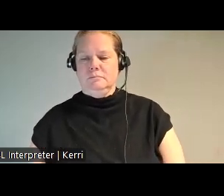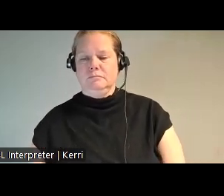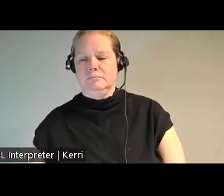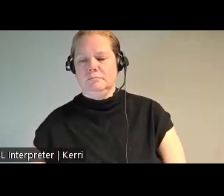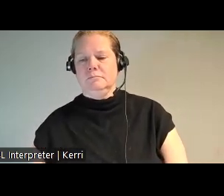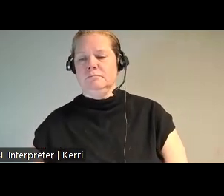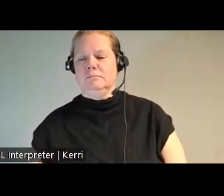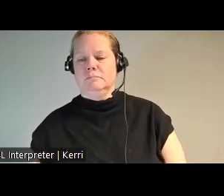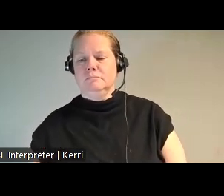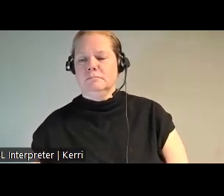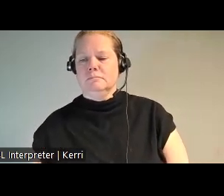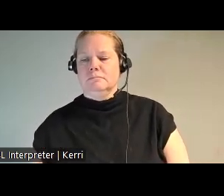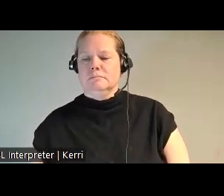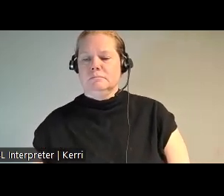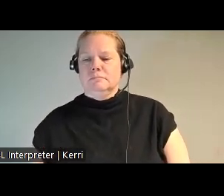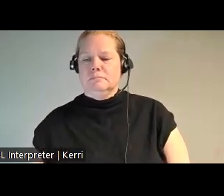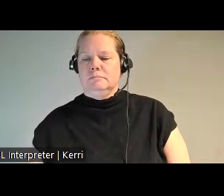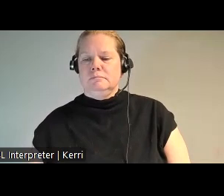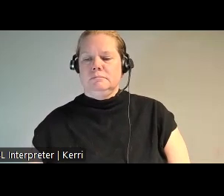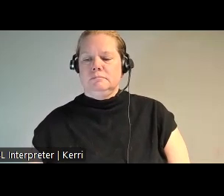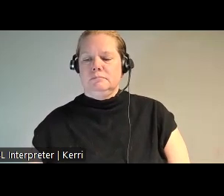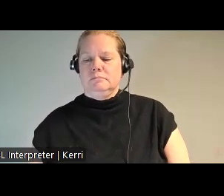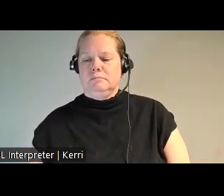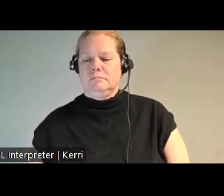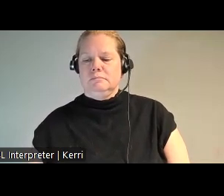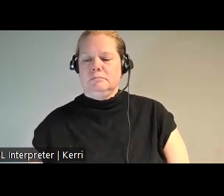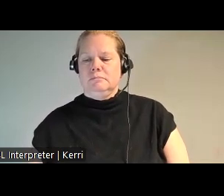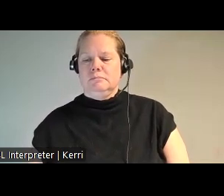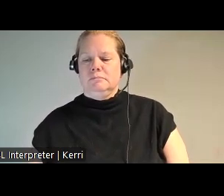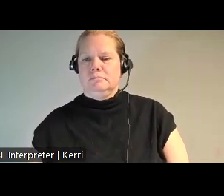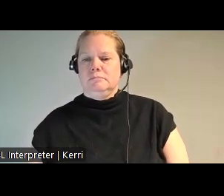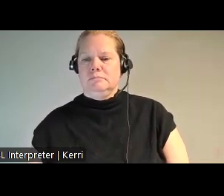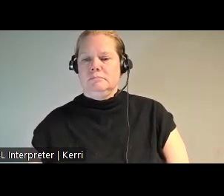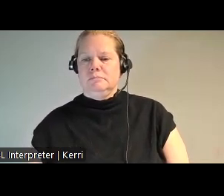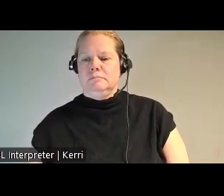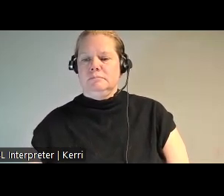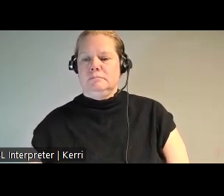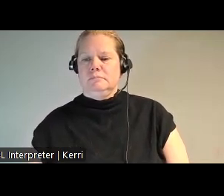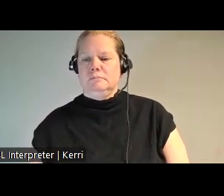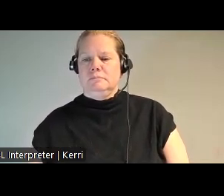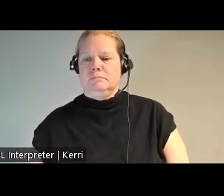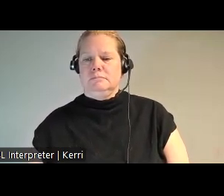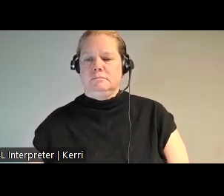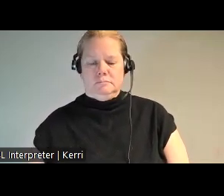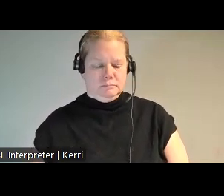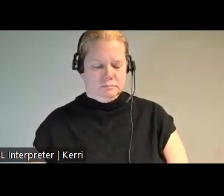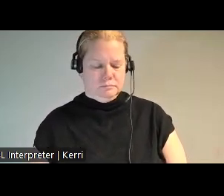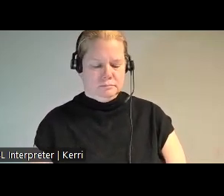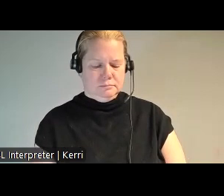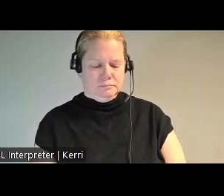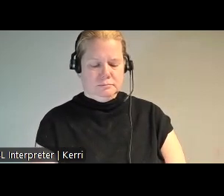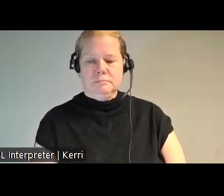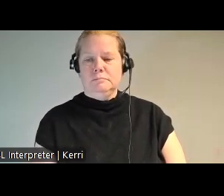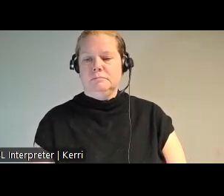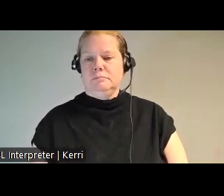some of those gaps, make it more accessible, reduce some of the stigma, even making it a little bit more personal. When I was